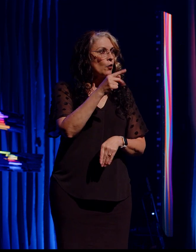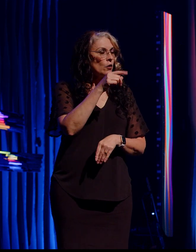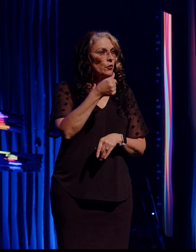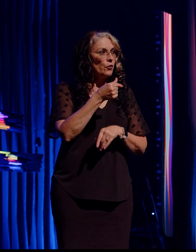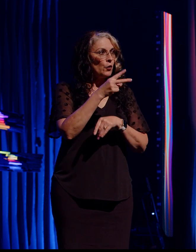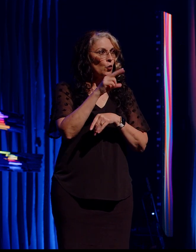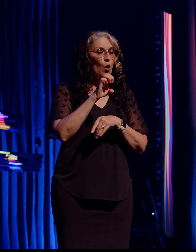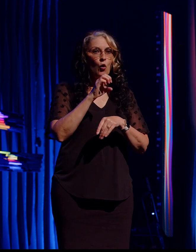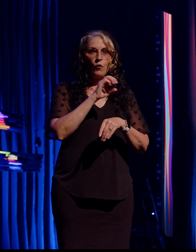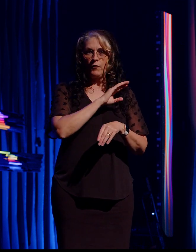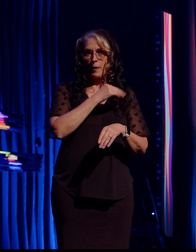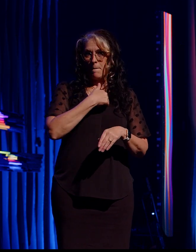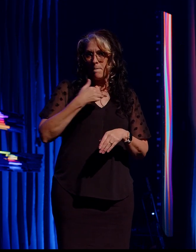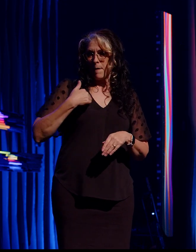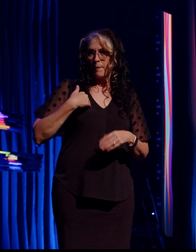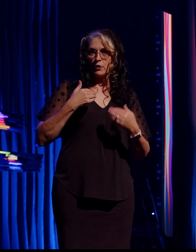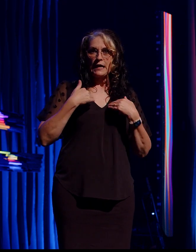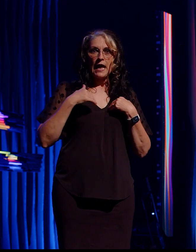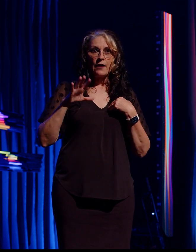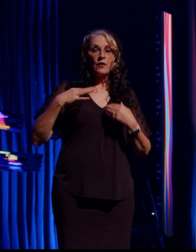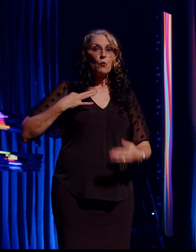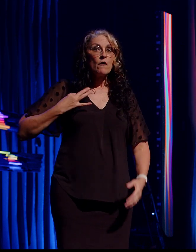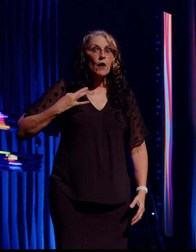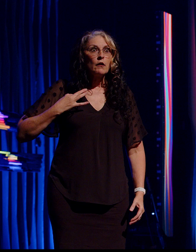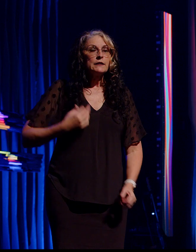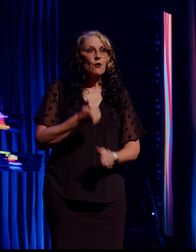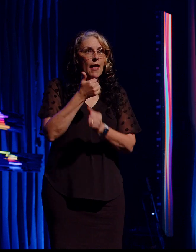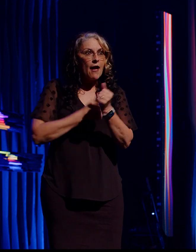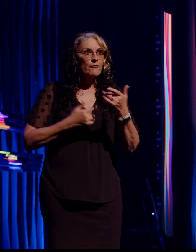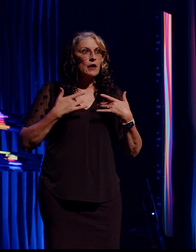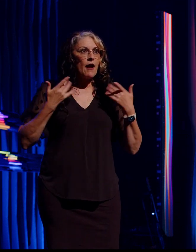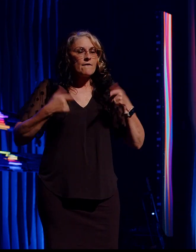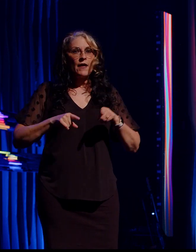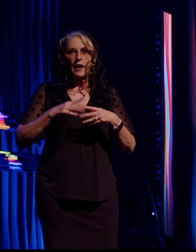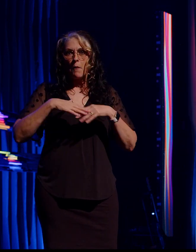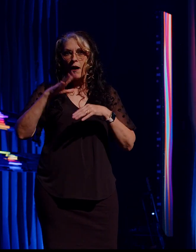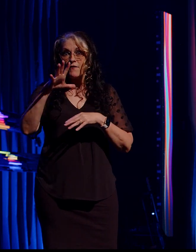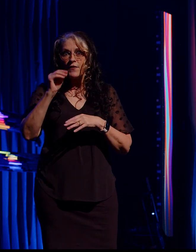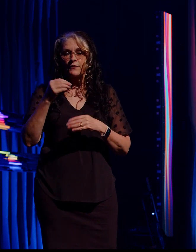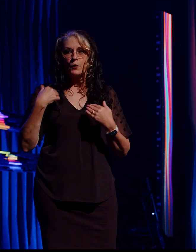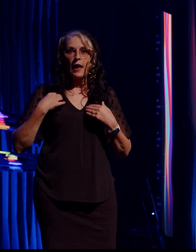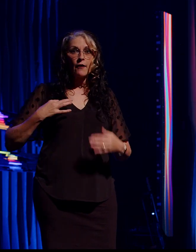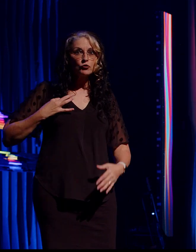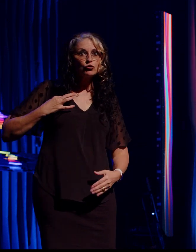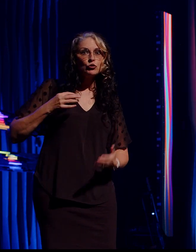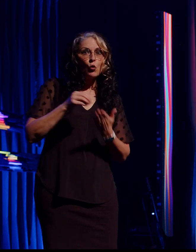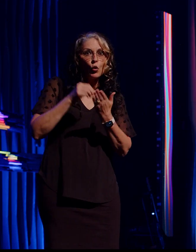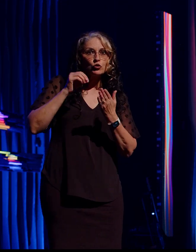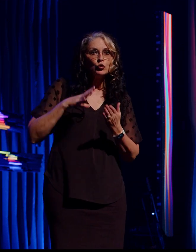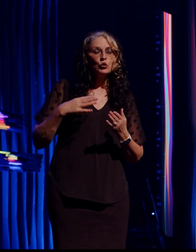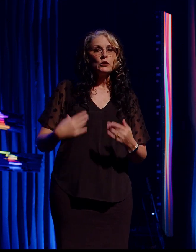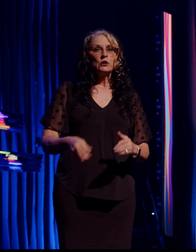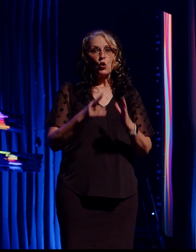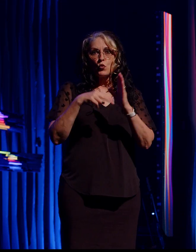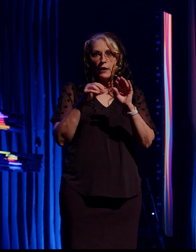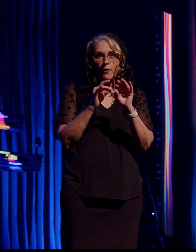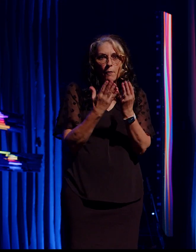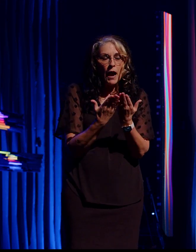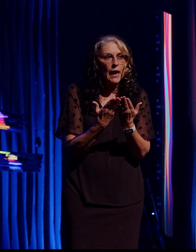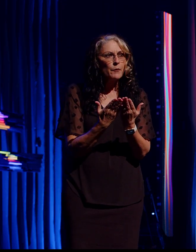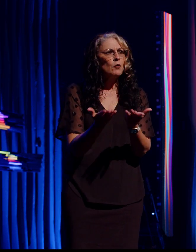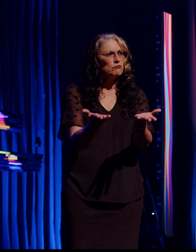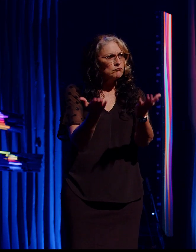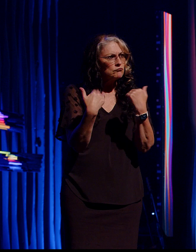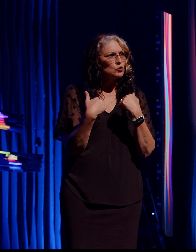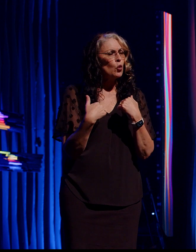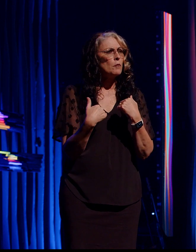have close to 50 Grove members that will volunteer for every single event that we do. You're having students over to your house and reading the Bible with them and taking them